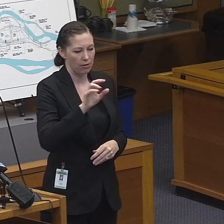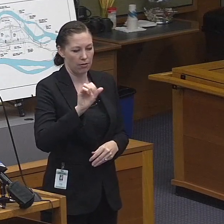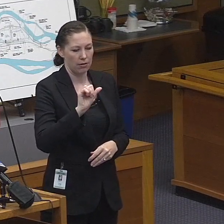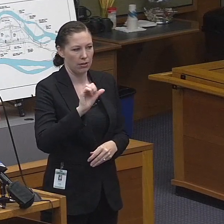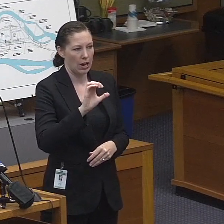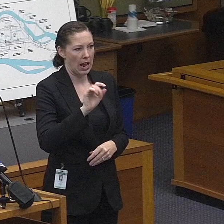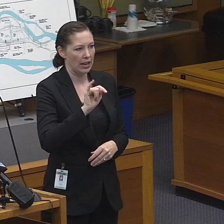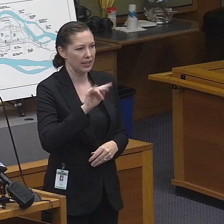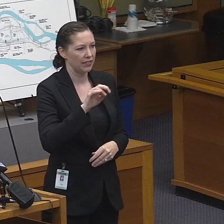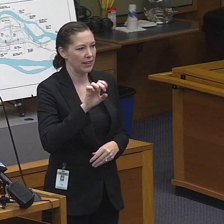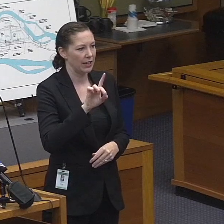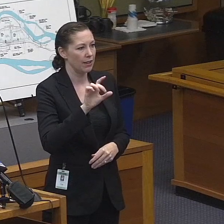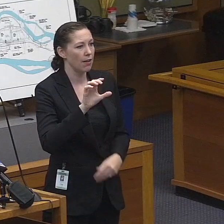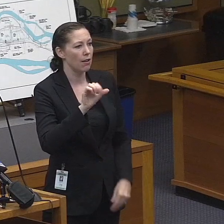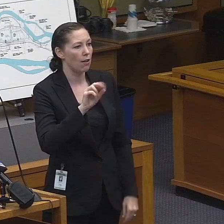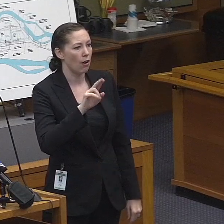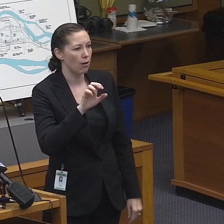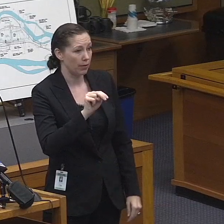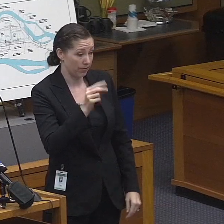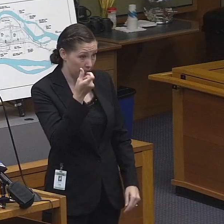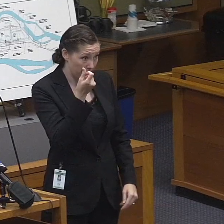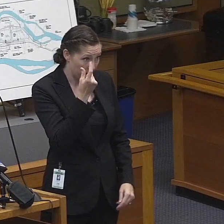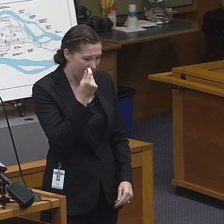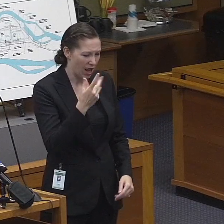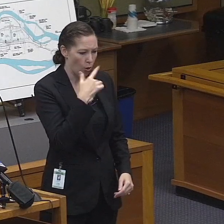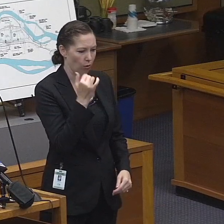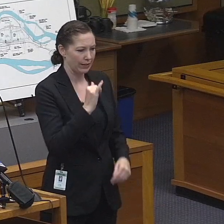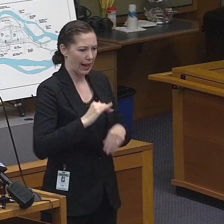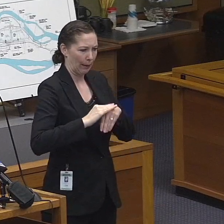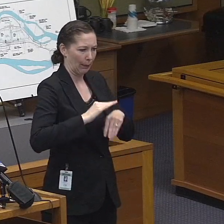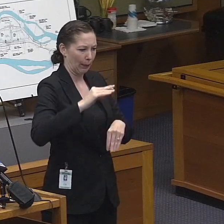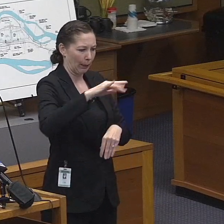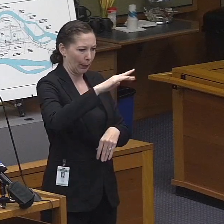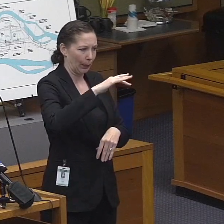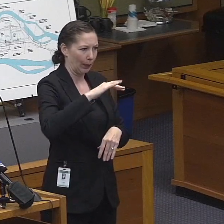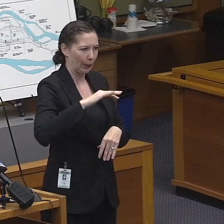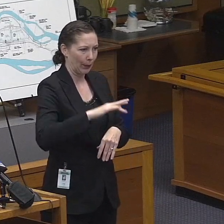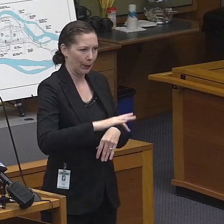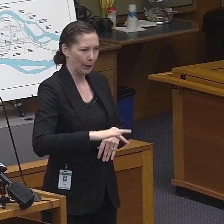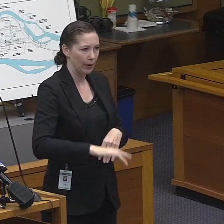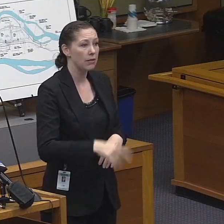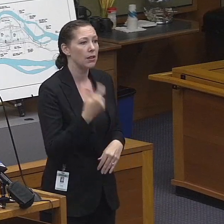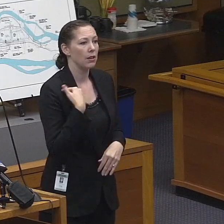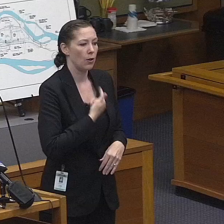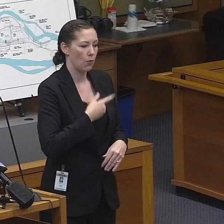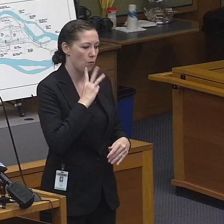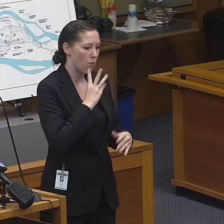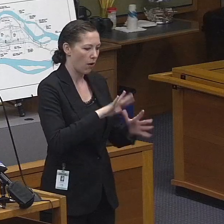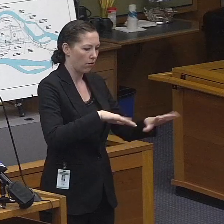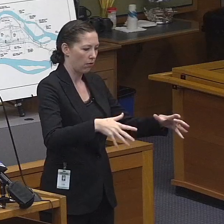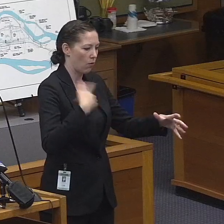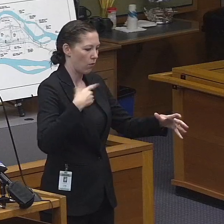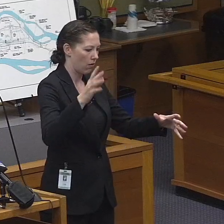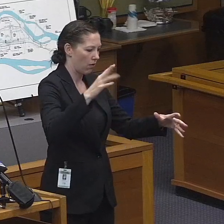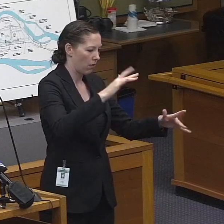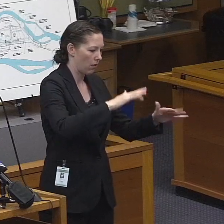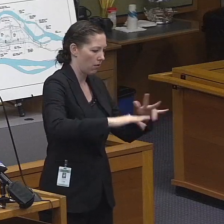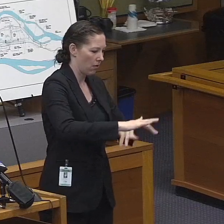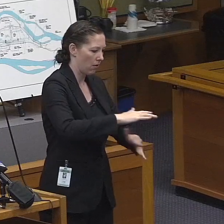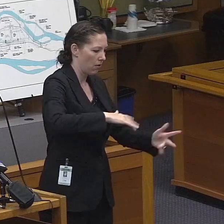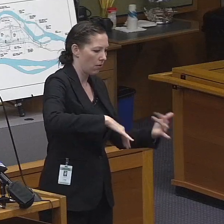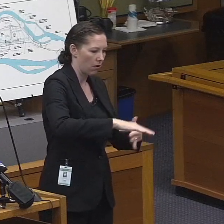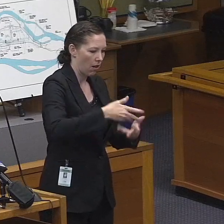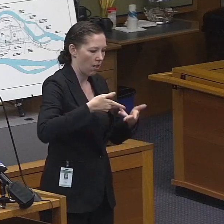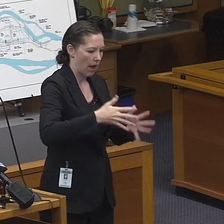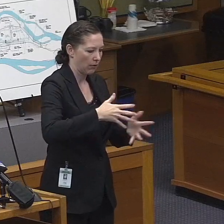like dust. We'll add that to the water. We'll allow it to react. We'll keep it in solution and allow